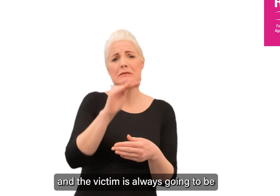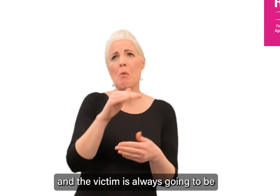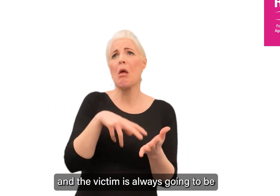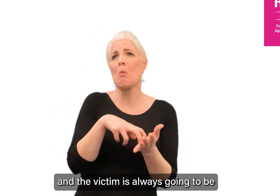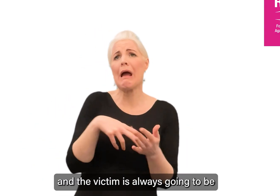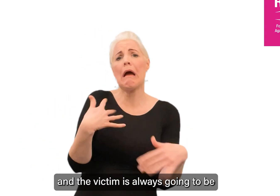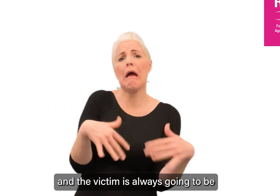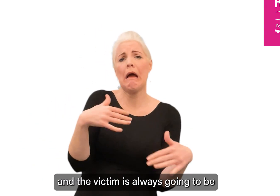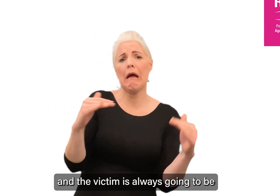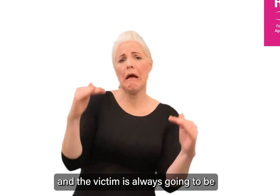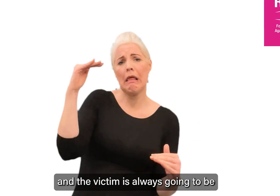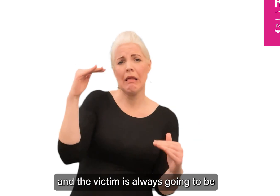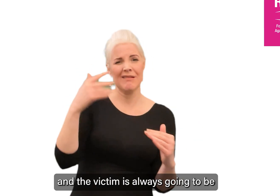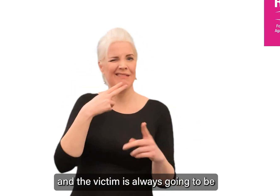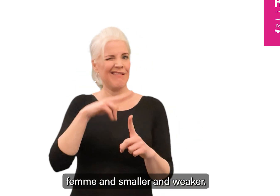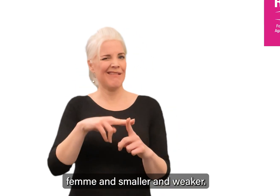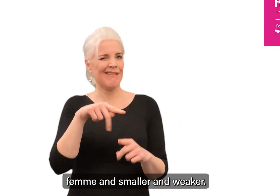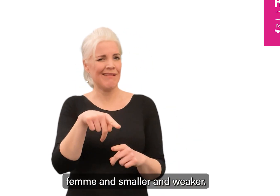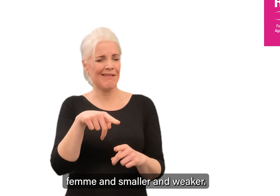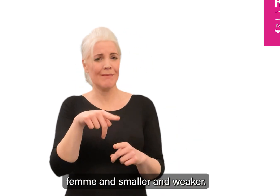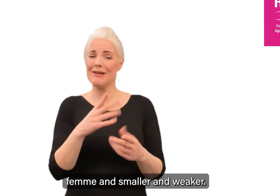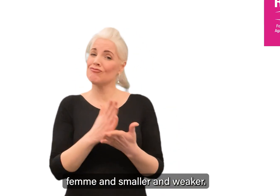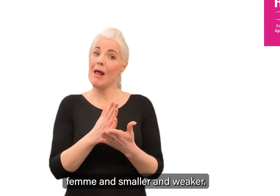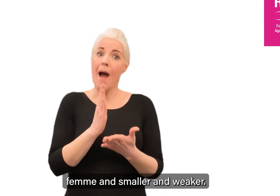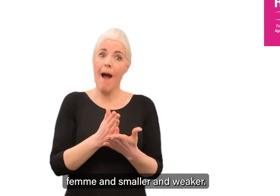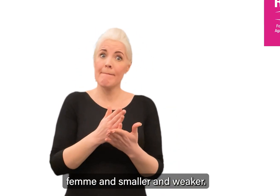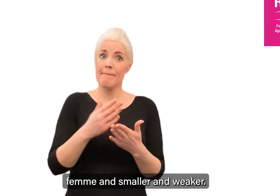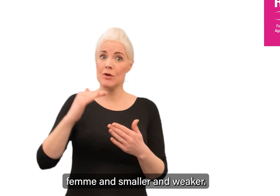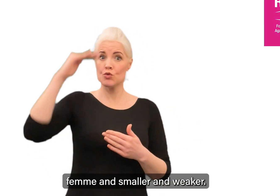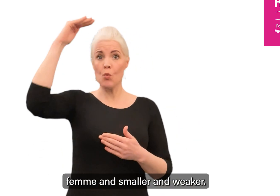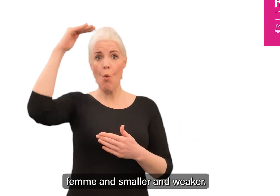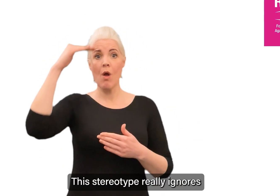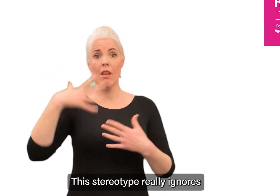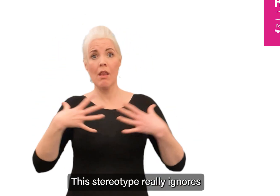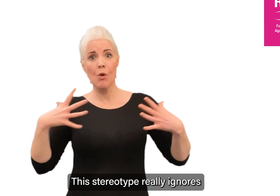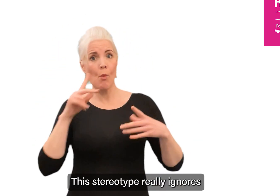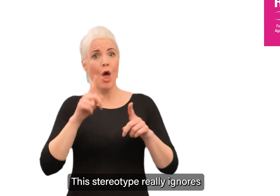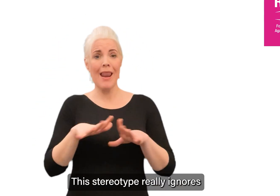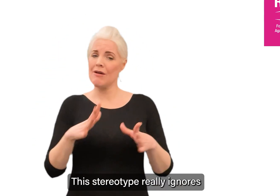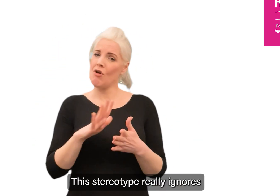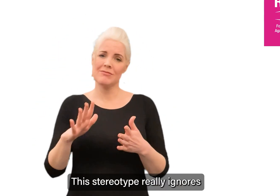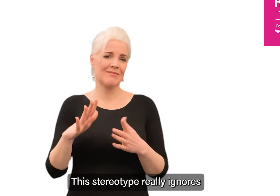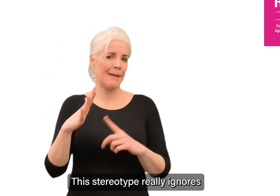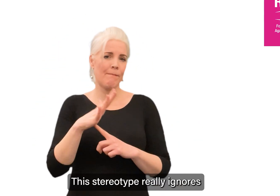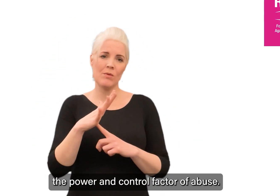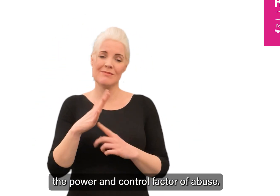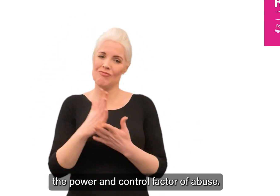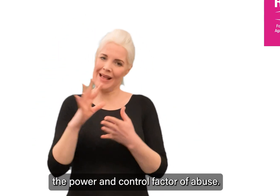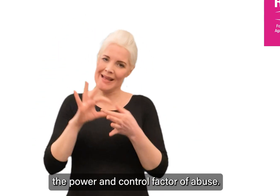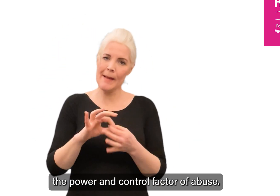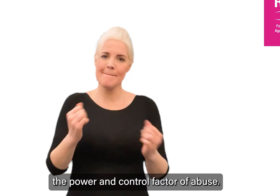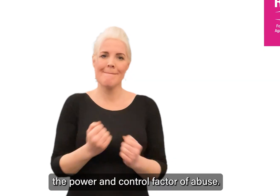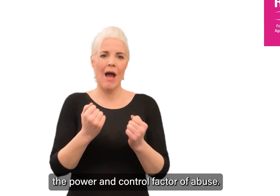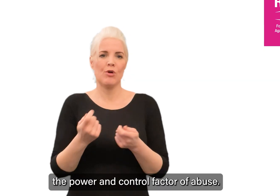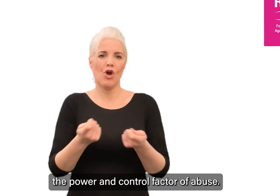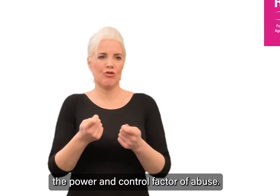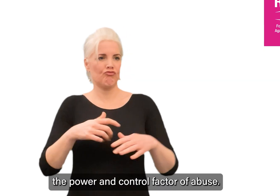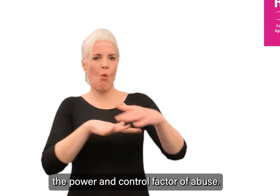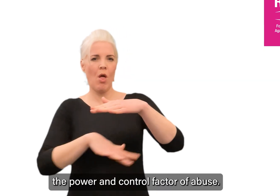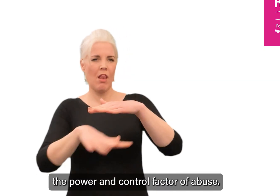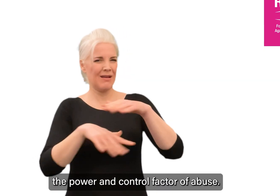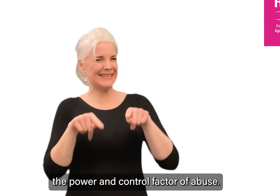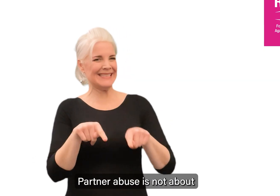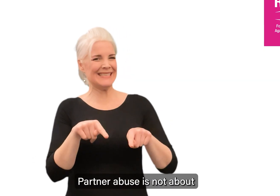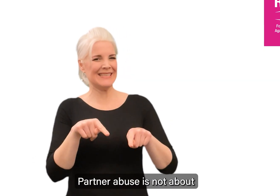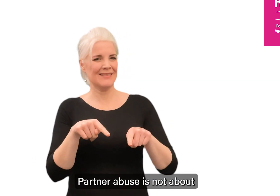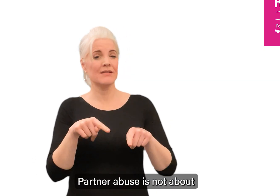and the victim is always going to be femme and smaller and weaker. This stereotype really ignores the power and control factor of